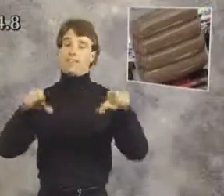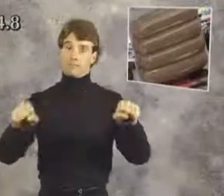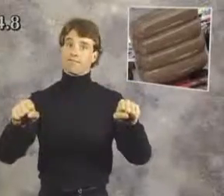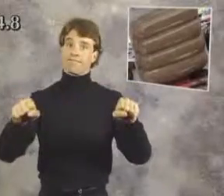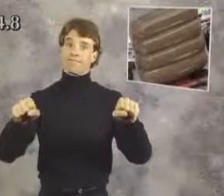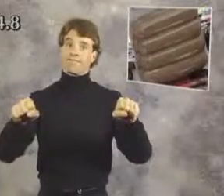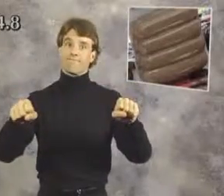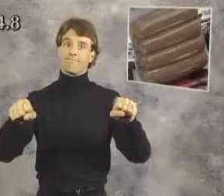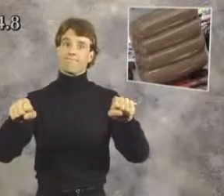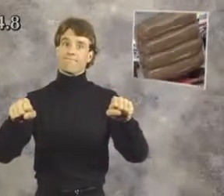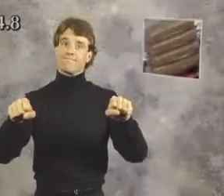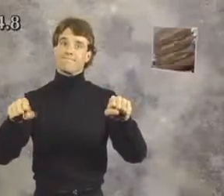Hot dog.